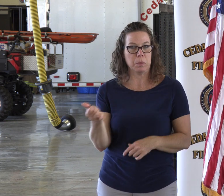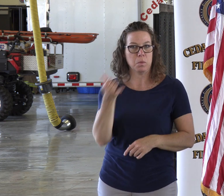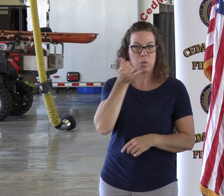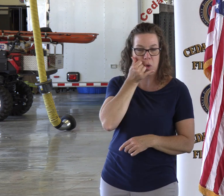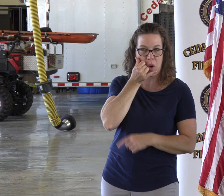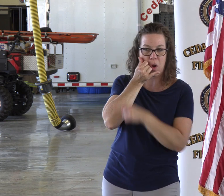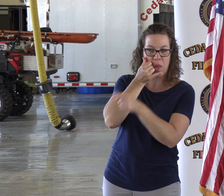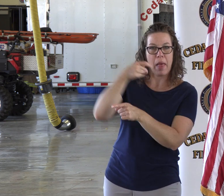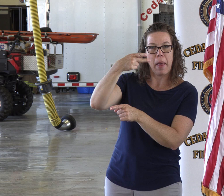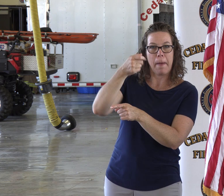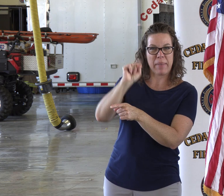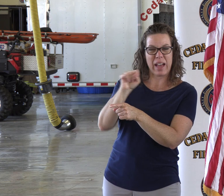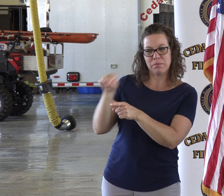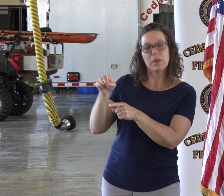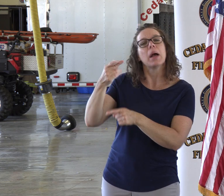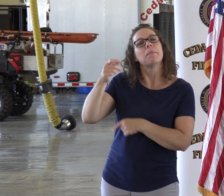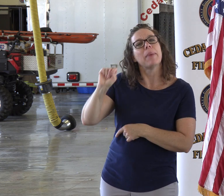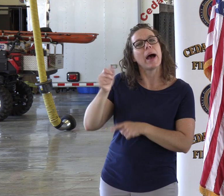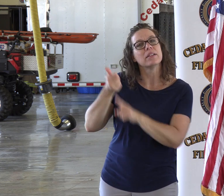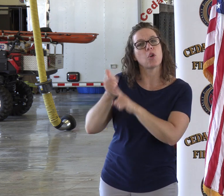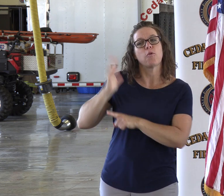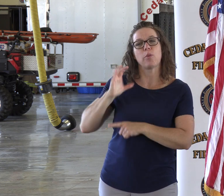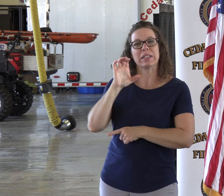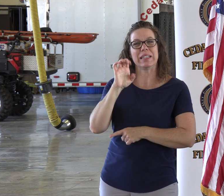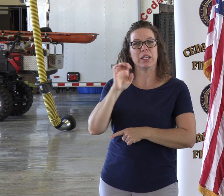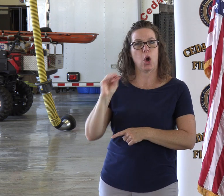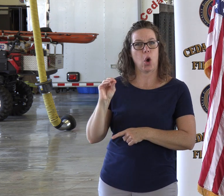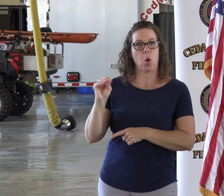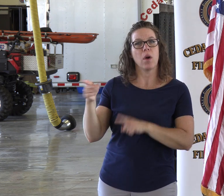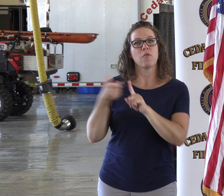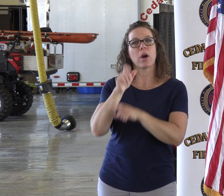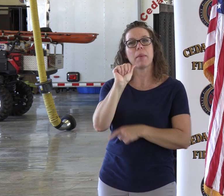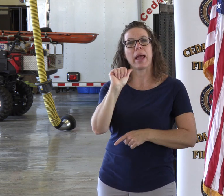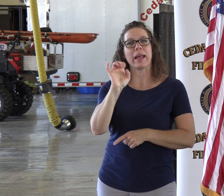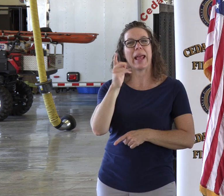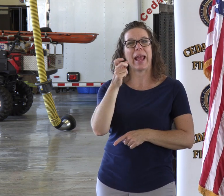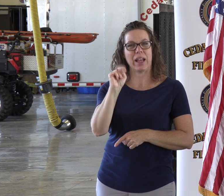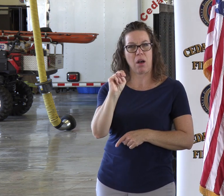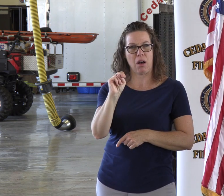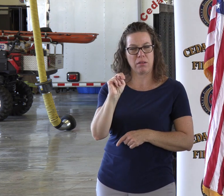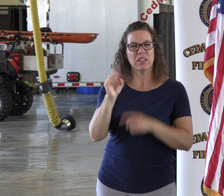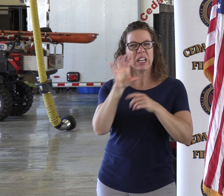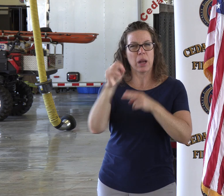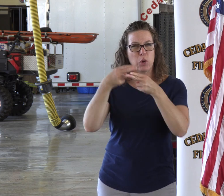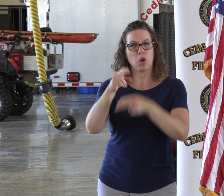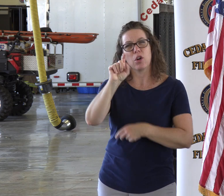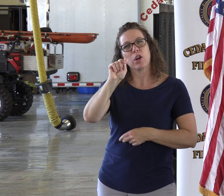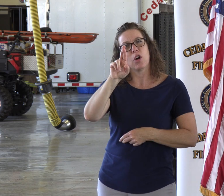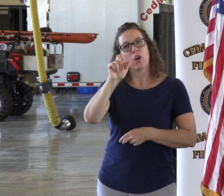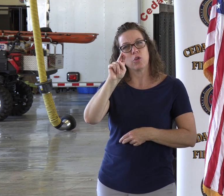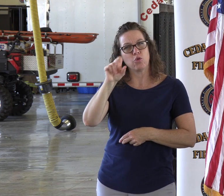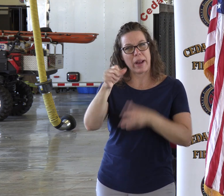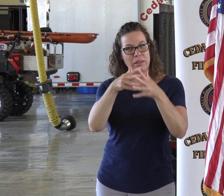from Pat Baird. Pat is the former CEO of Aegon Transamerica. And he said, how